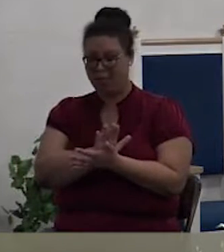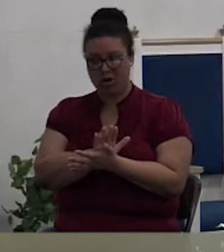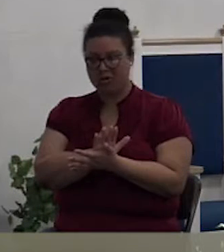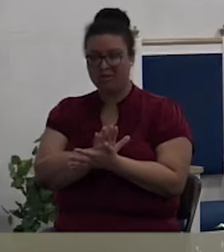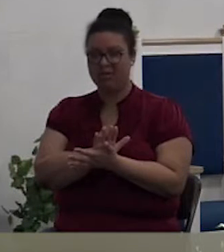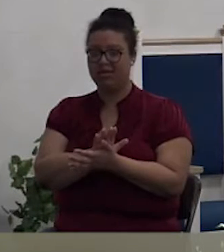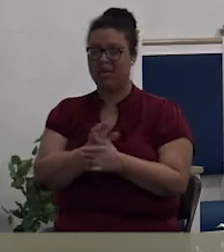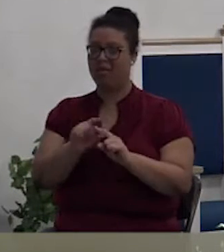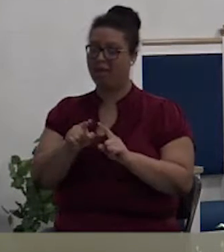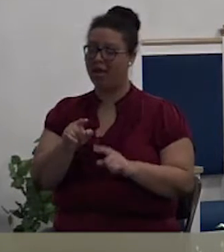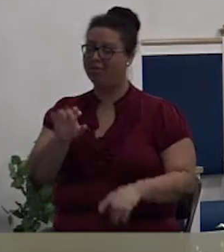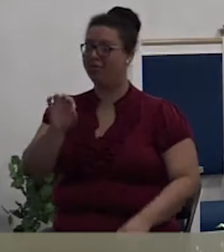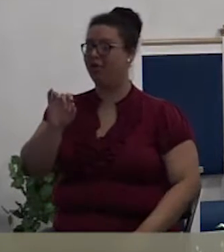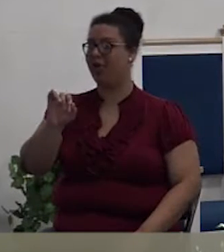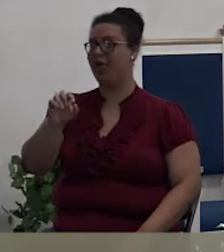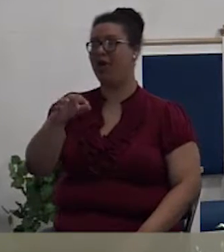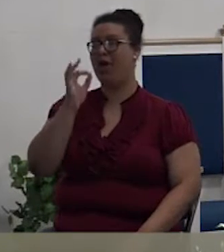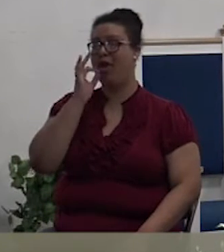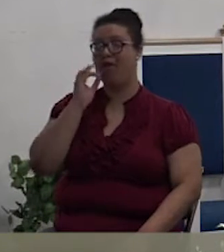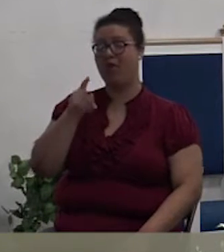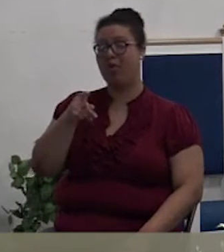It was fruit punch.